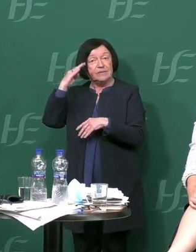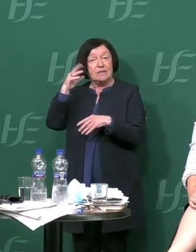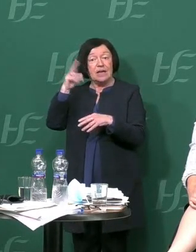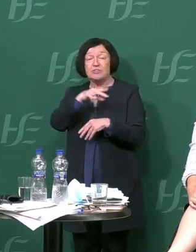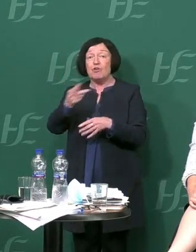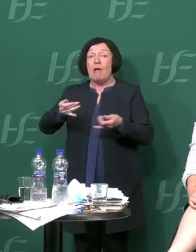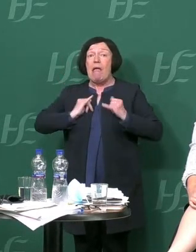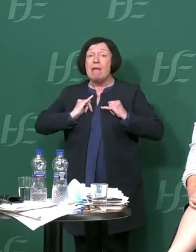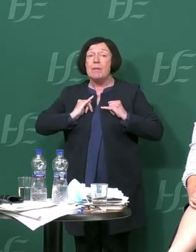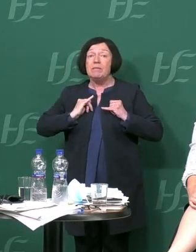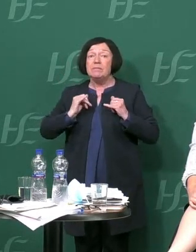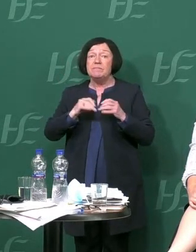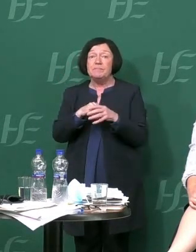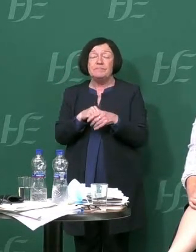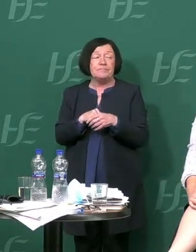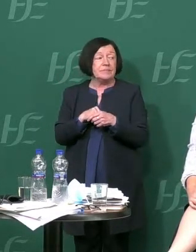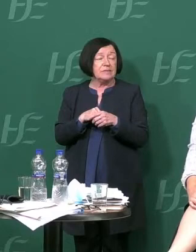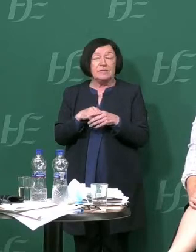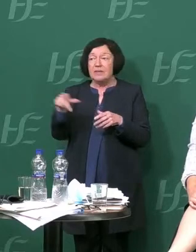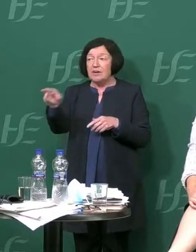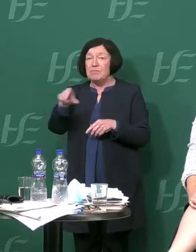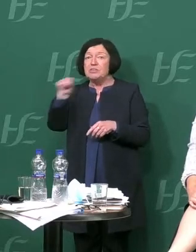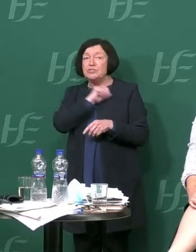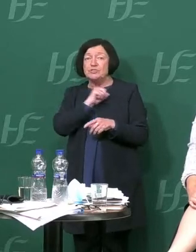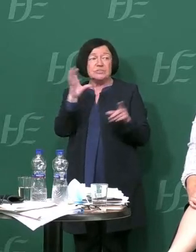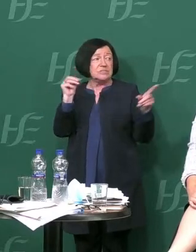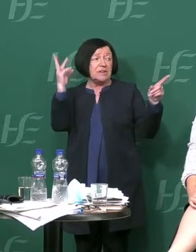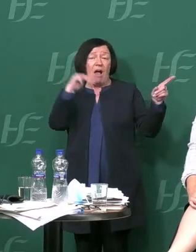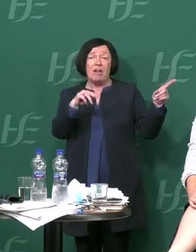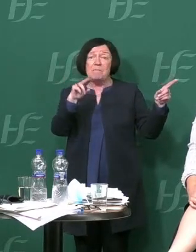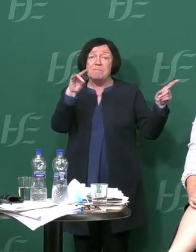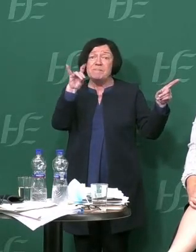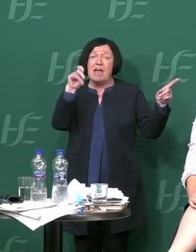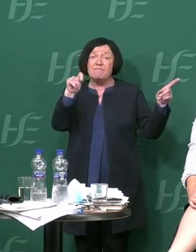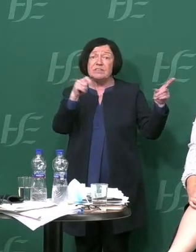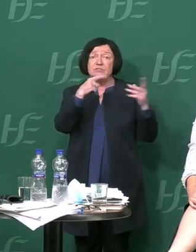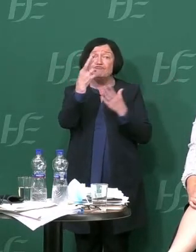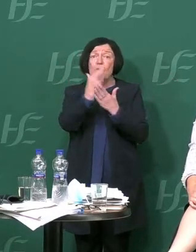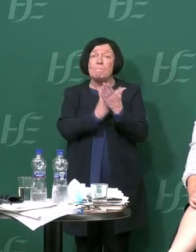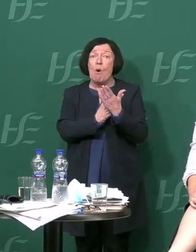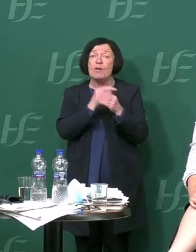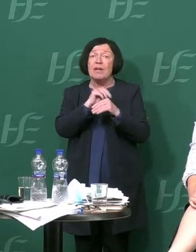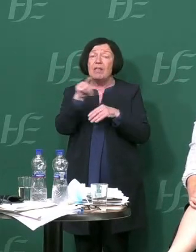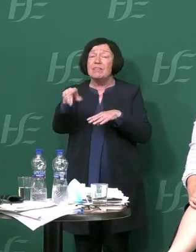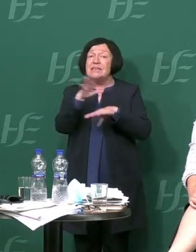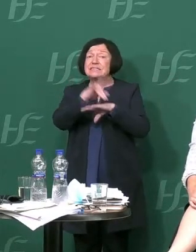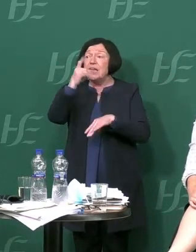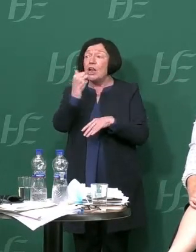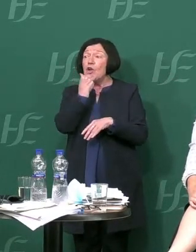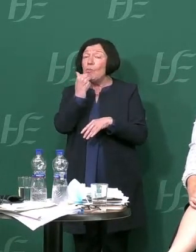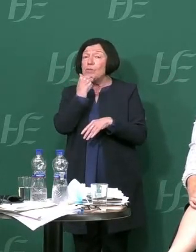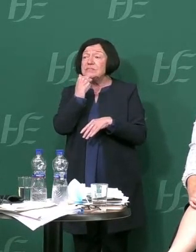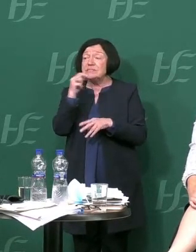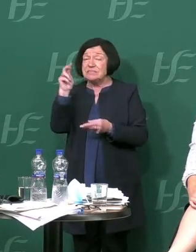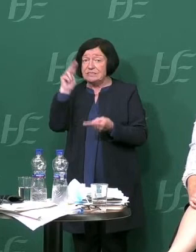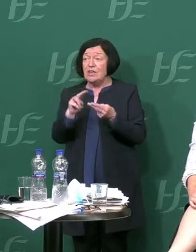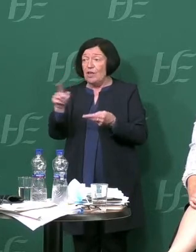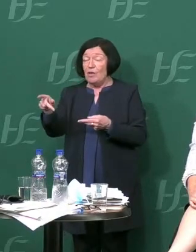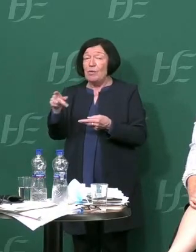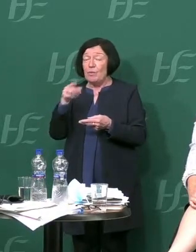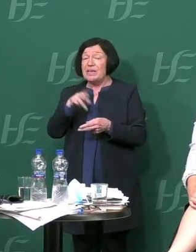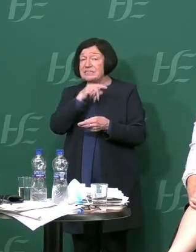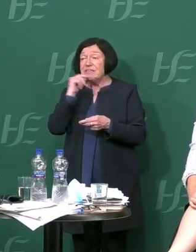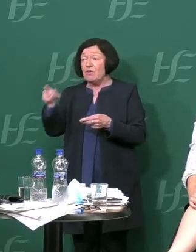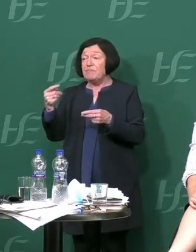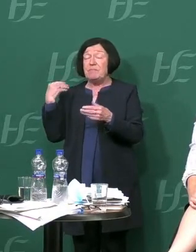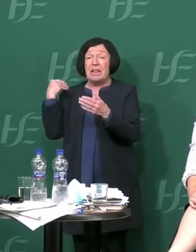insofar as you can, after the attack? Colin, few NEFIT usually report on the mortality figures, other than we can certainly say over